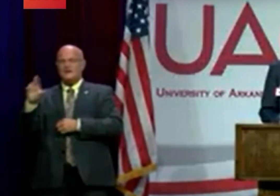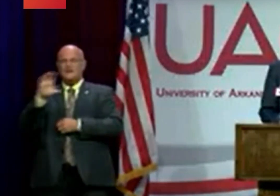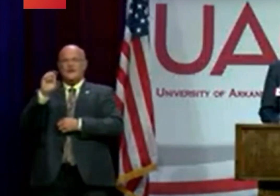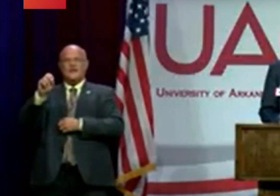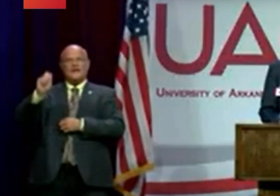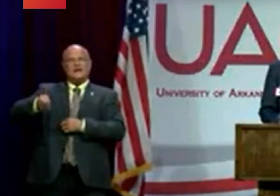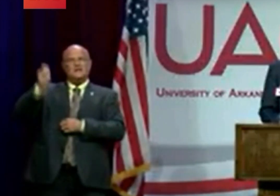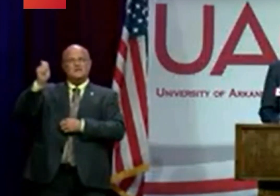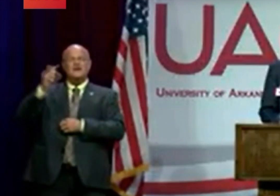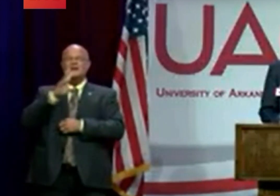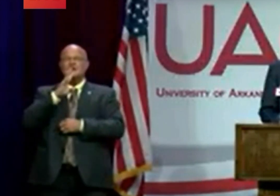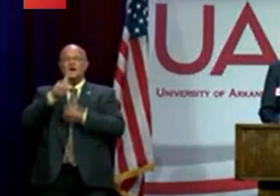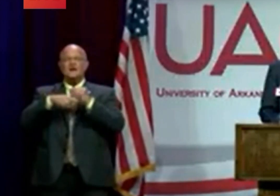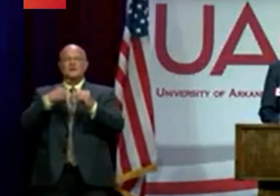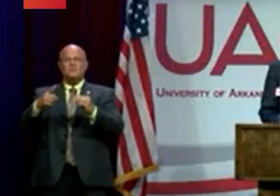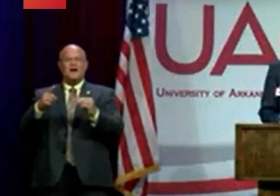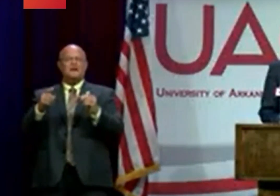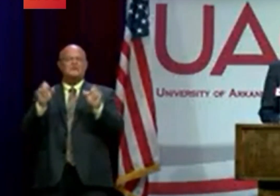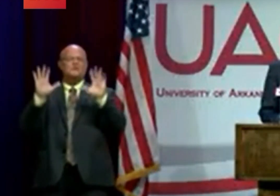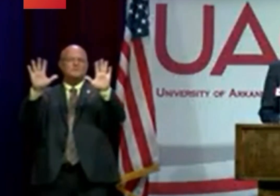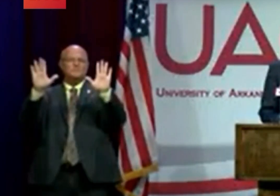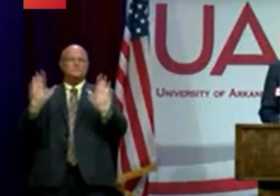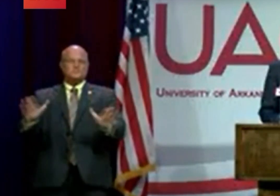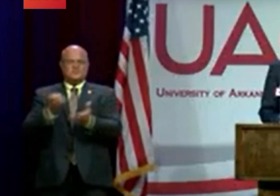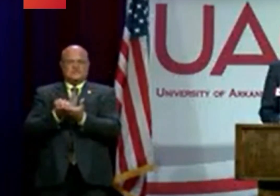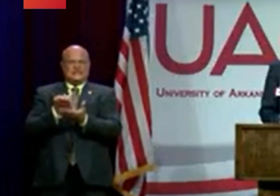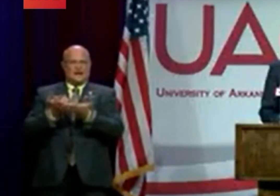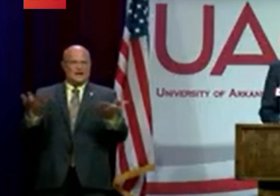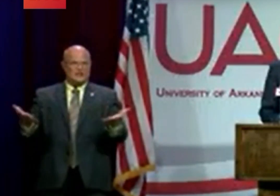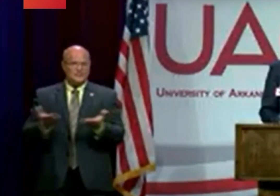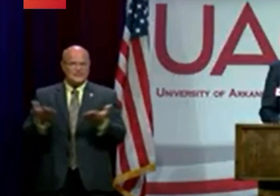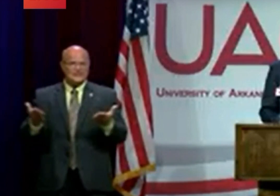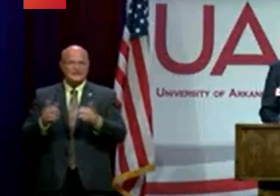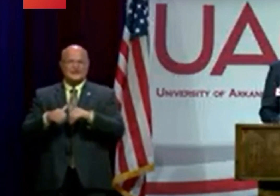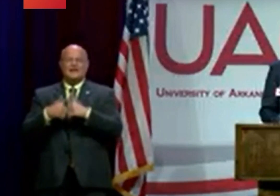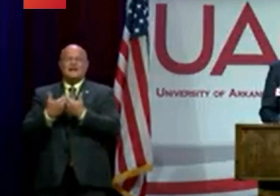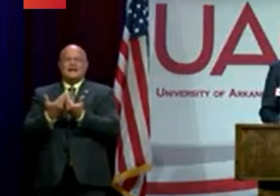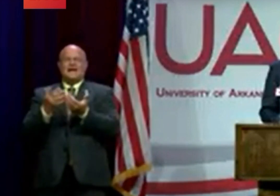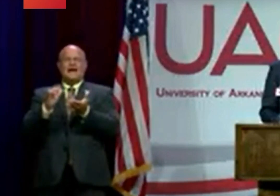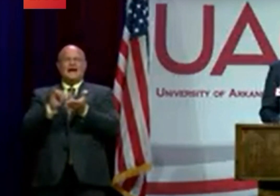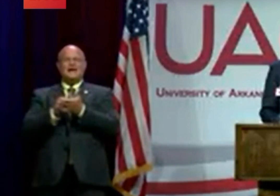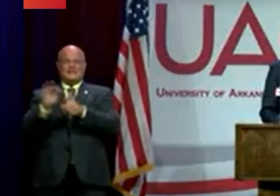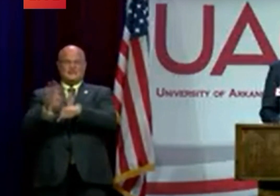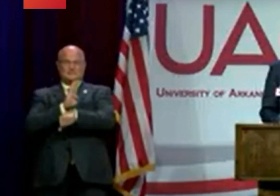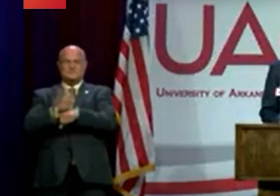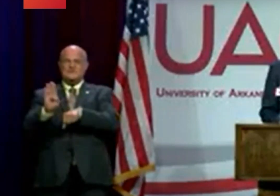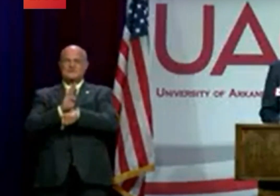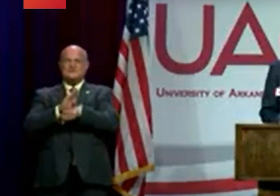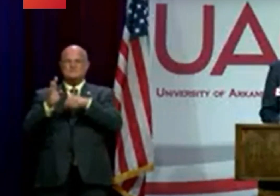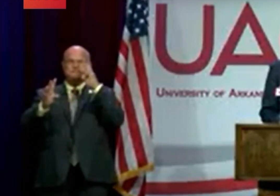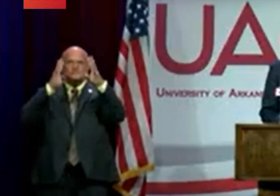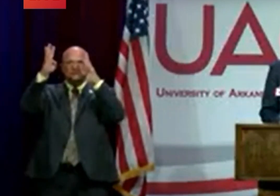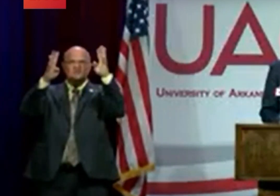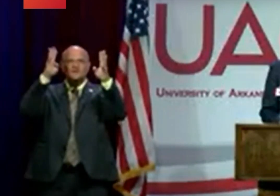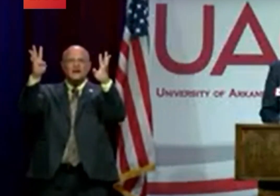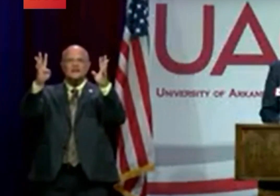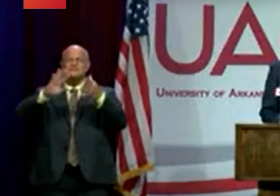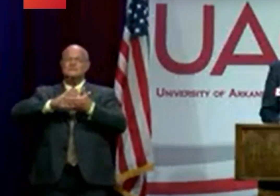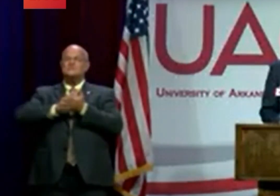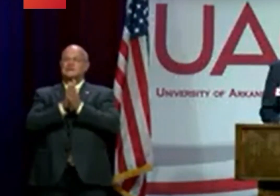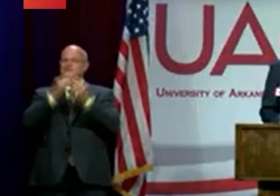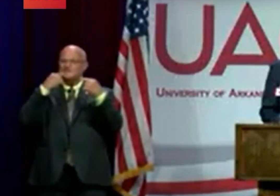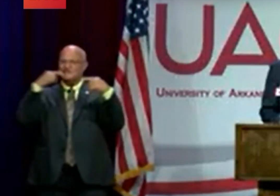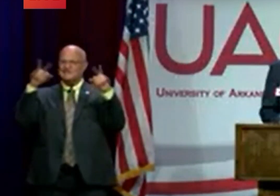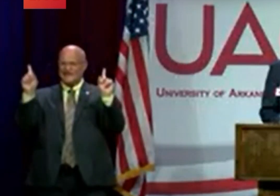about the resilience of the economy and how the businesses are innovating and being